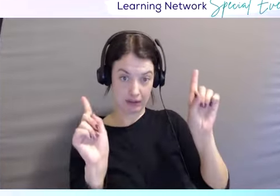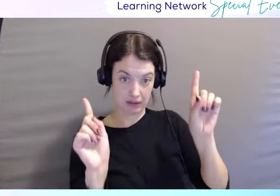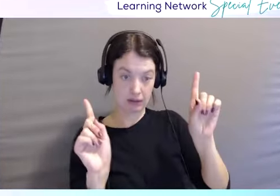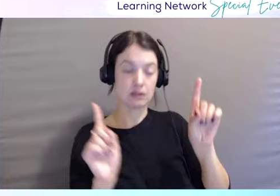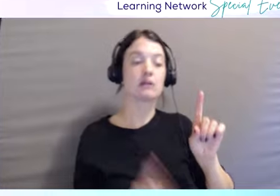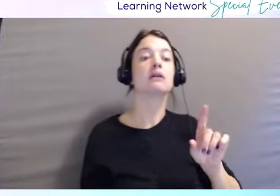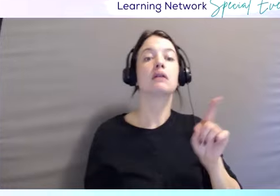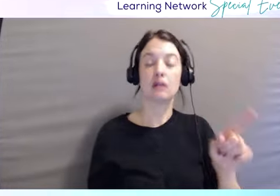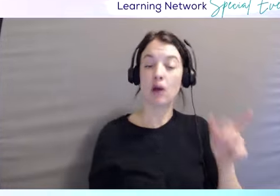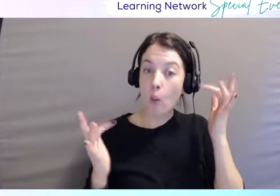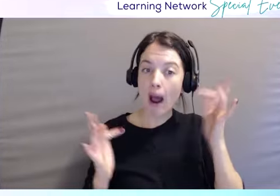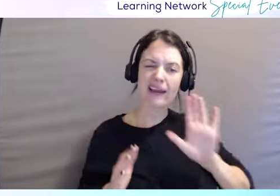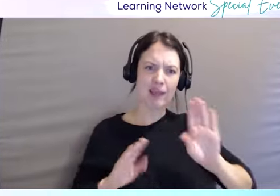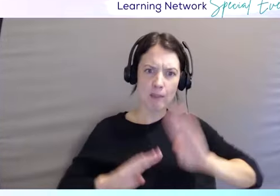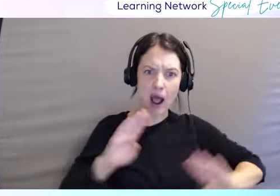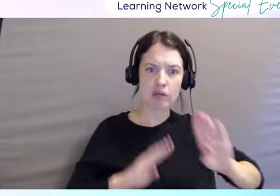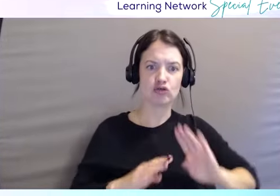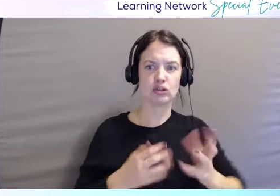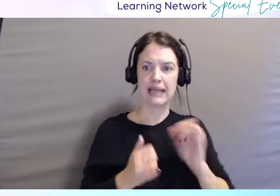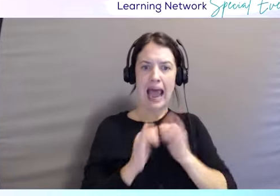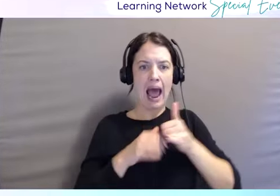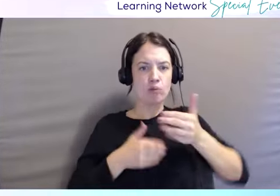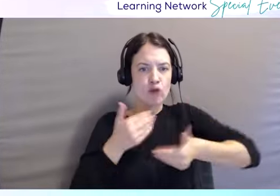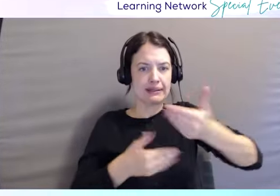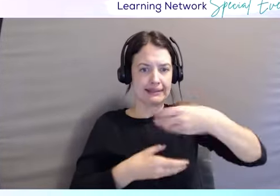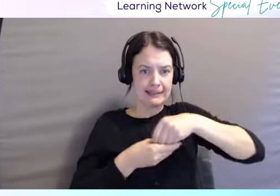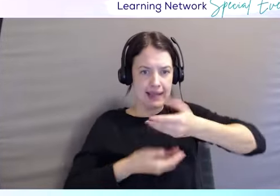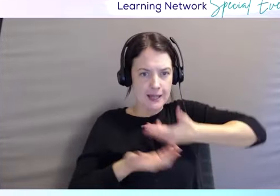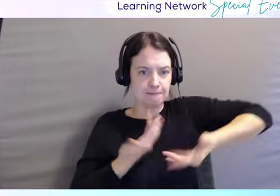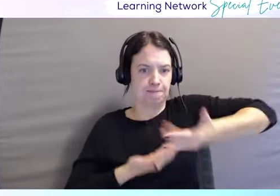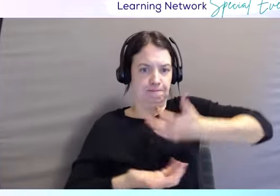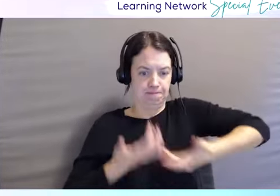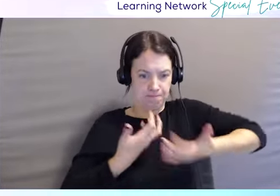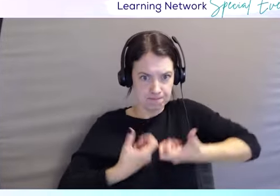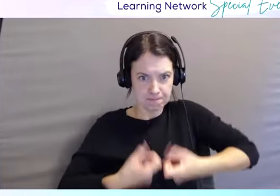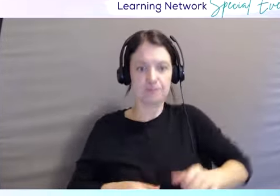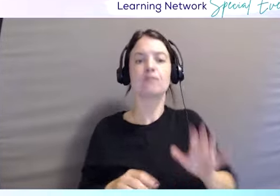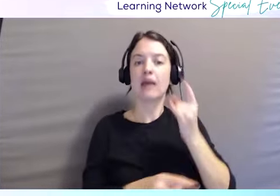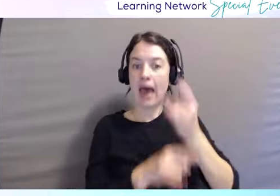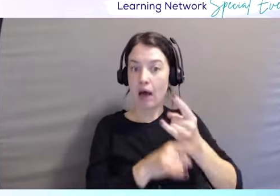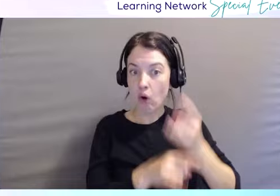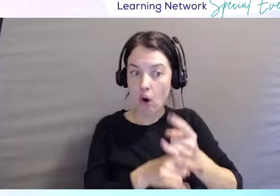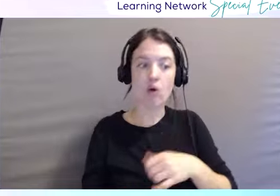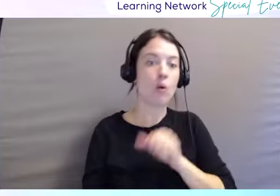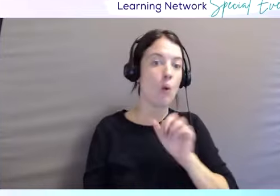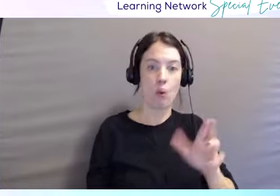biological response, the metabolism, and even the responses to nicotine replacement therapy. The